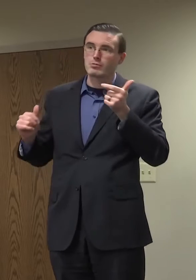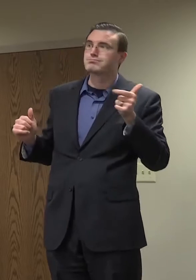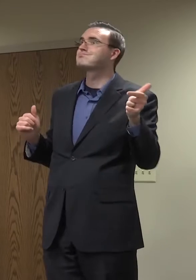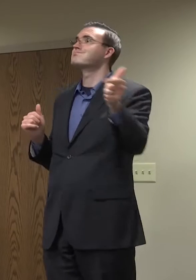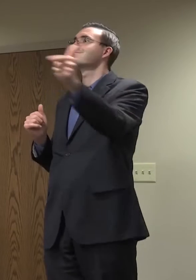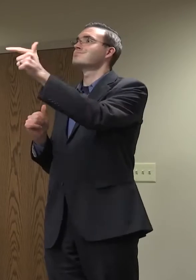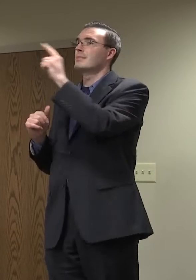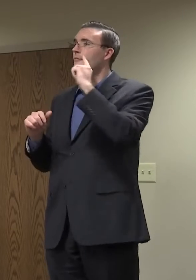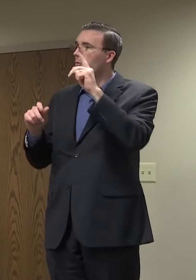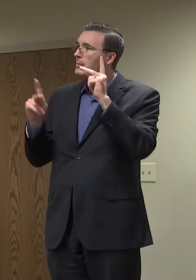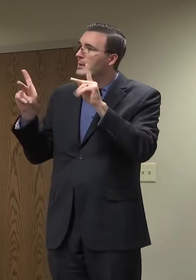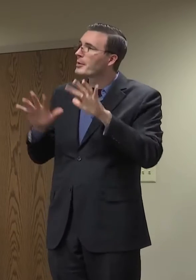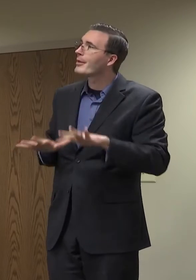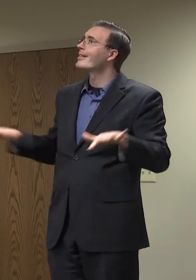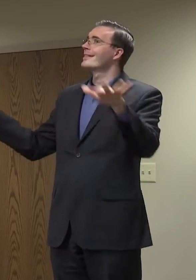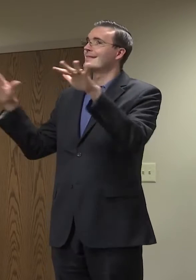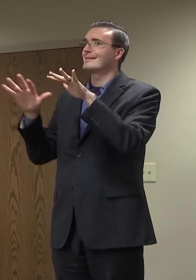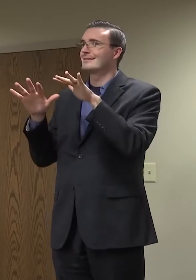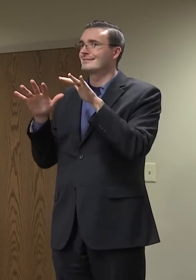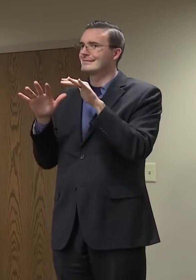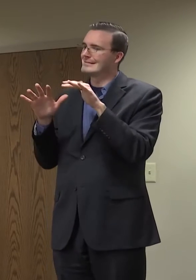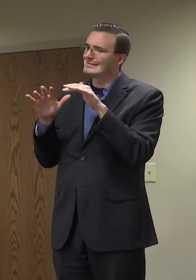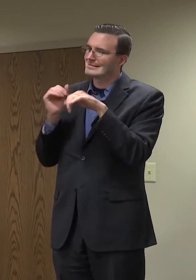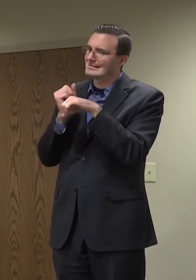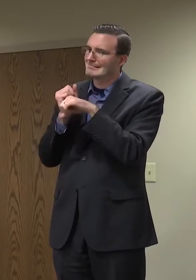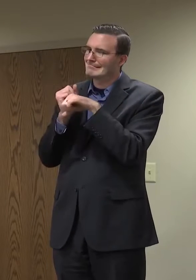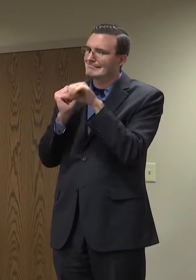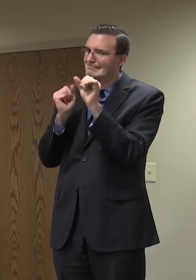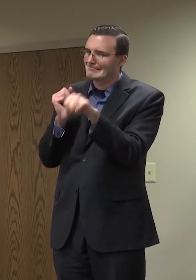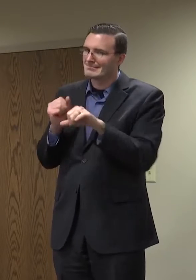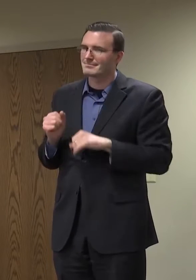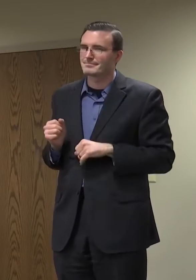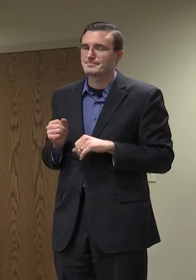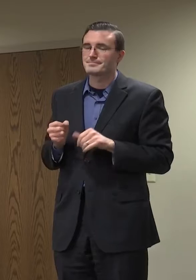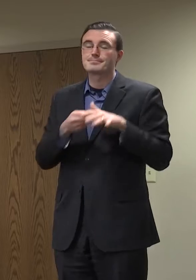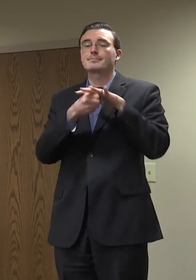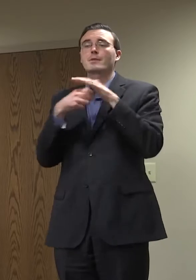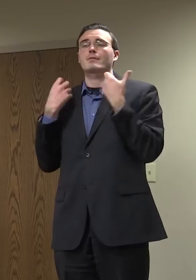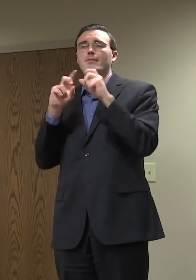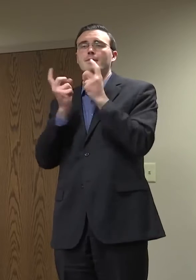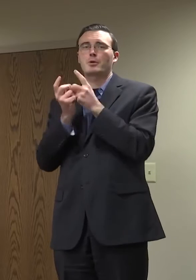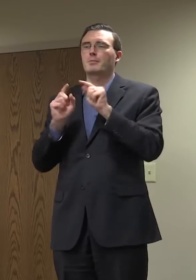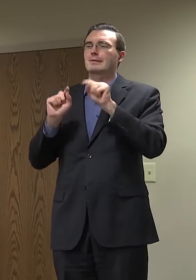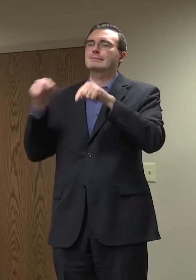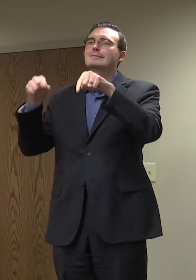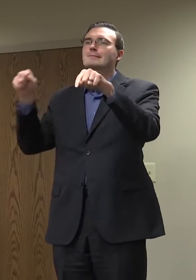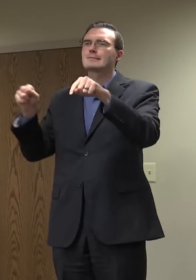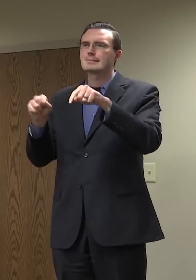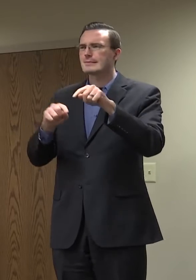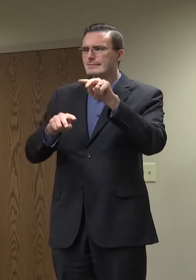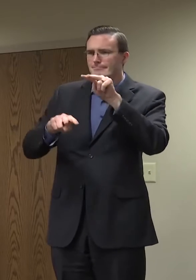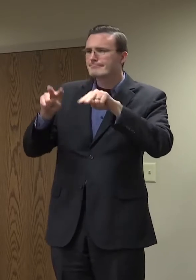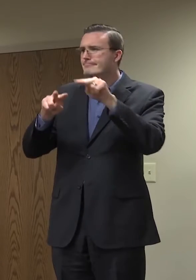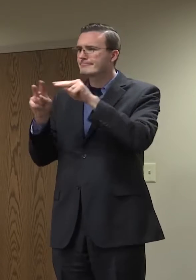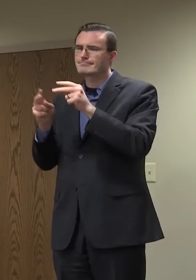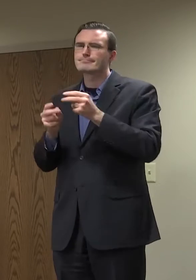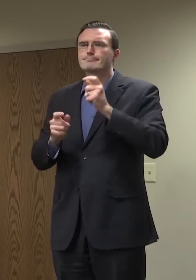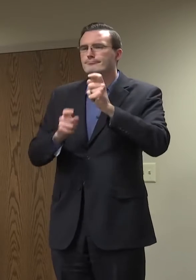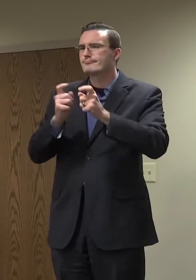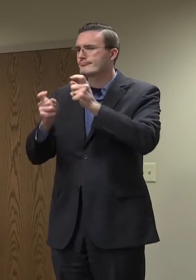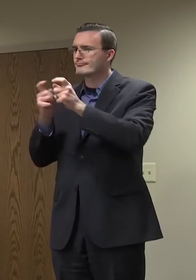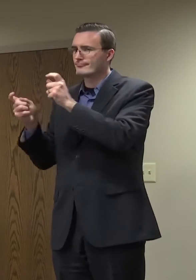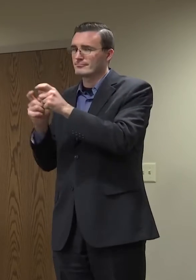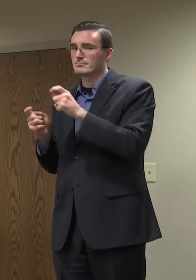Local health departments in our region are overseeing the allocations, and we all know that there are limited quantities available to start this vaccine